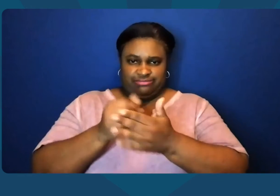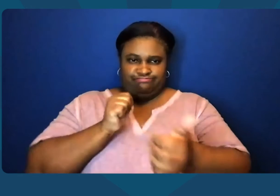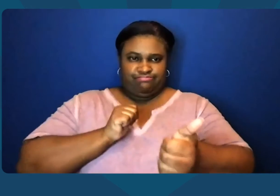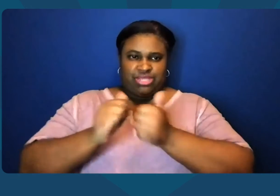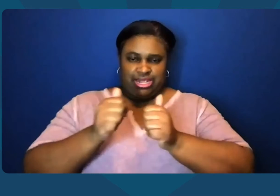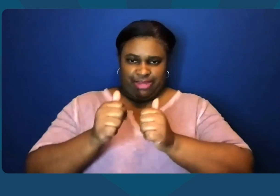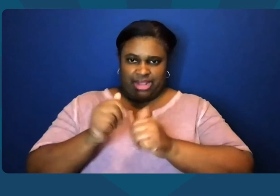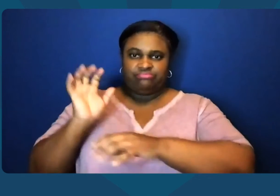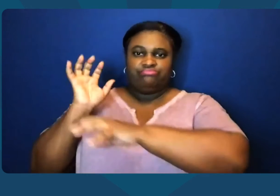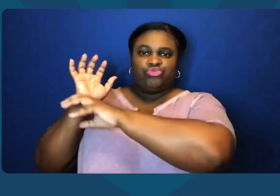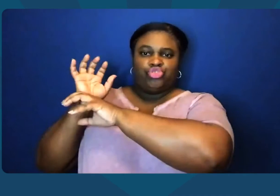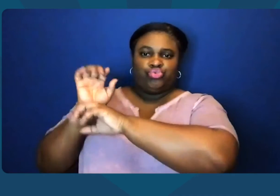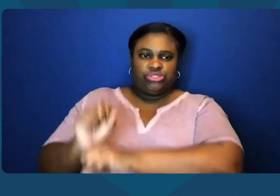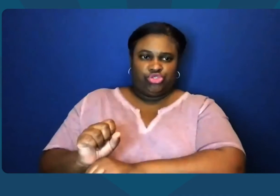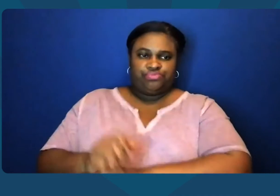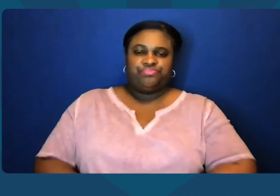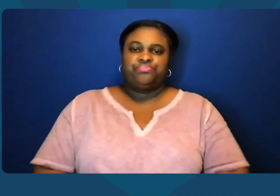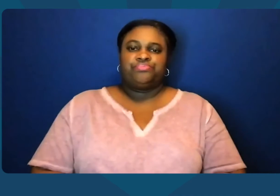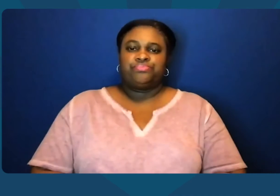Campaign funding, traditional.